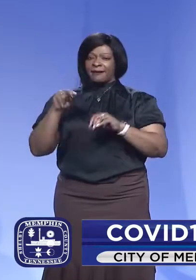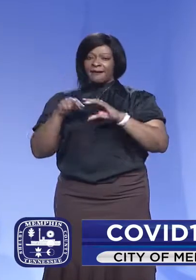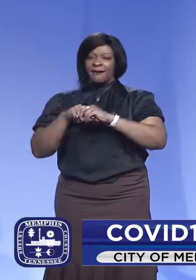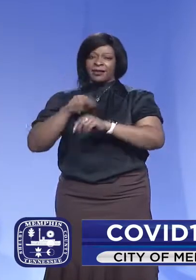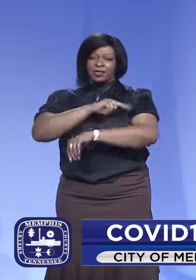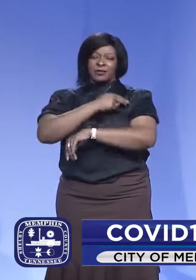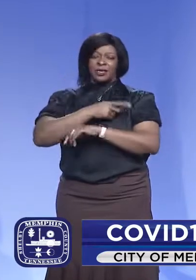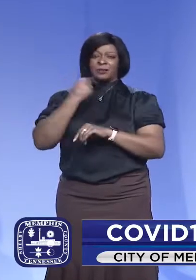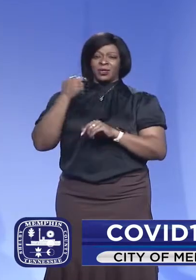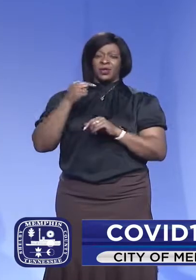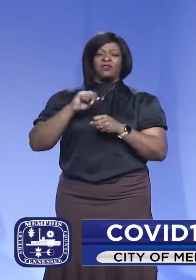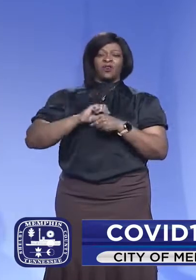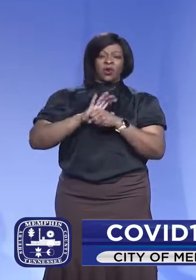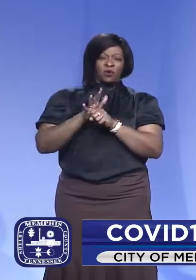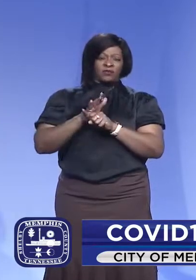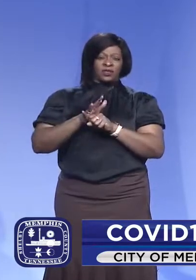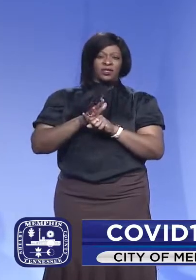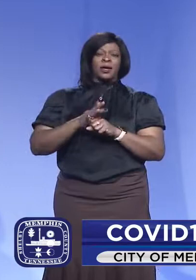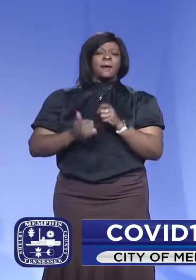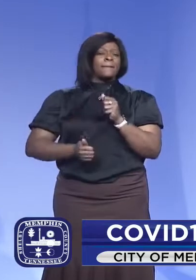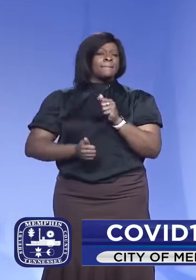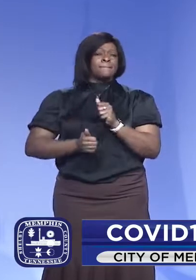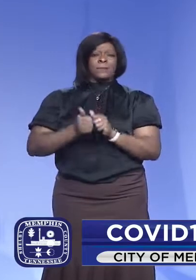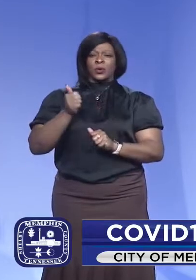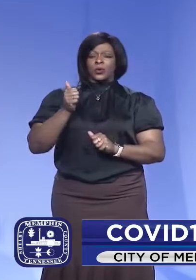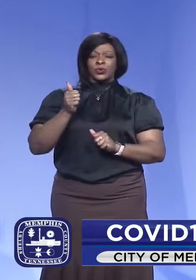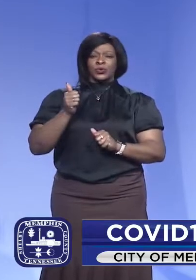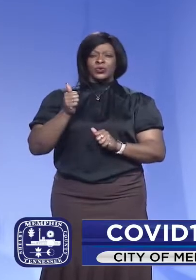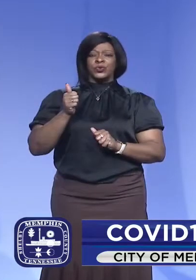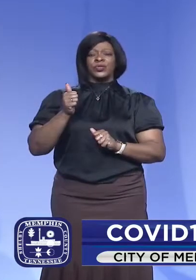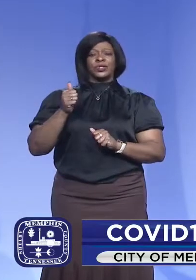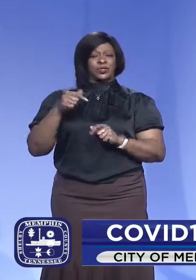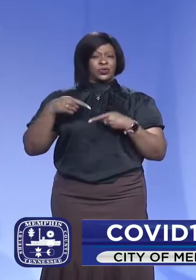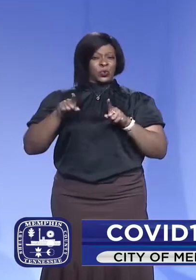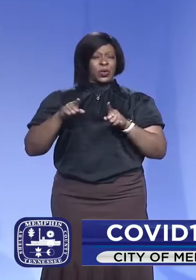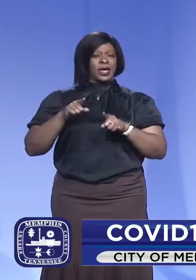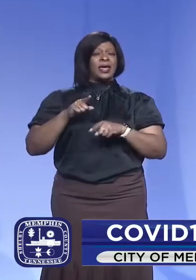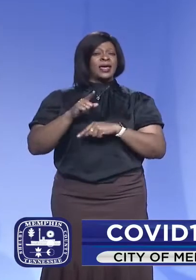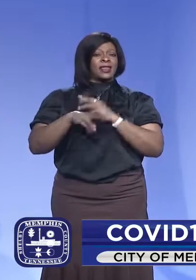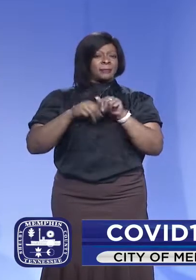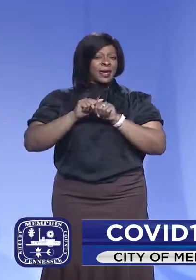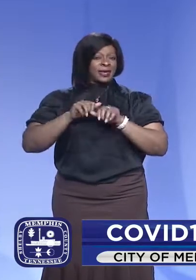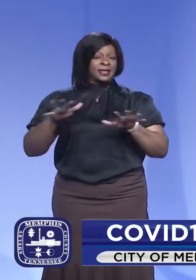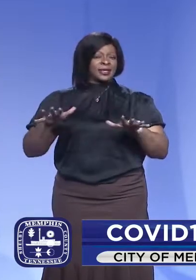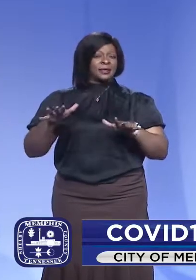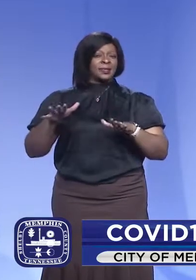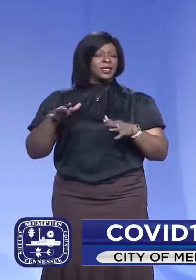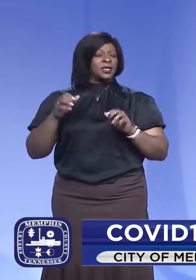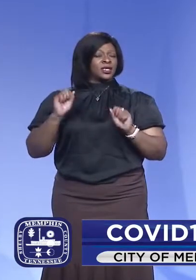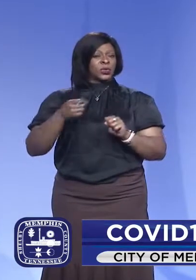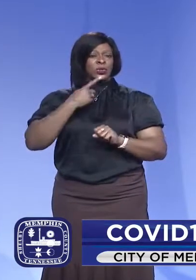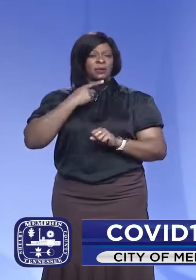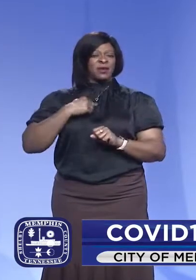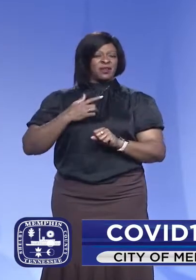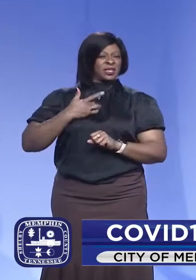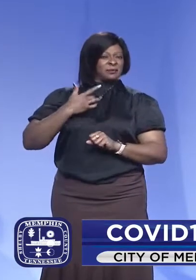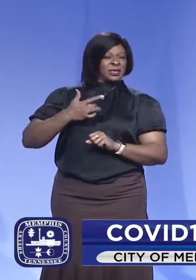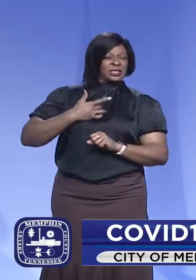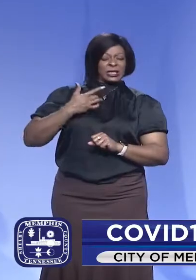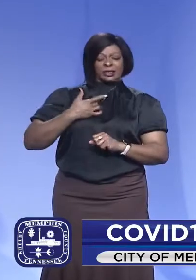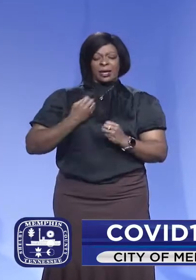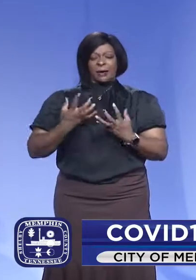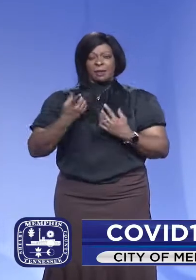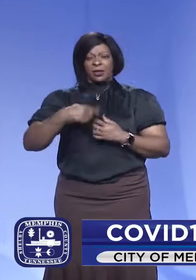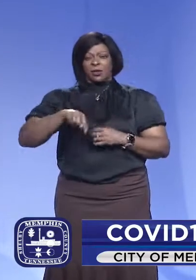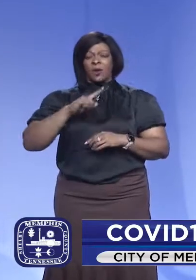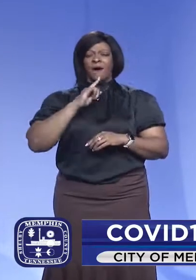due to COVID-19 today, the most we've reached in the pandemic. I'm wondering if you can tell me or give me a sense of how many of those